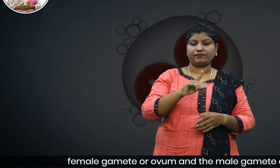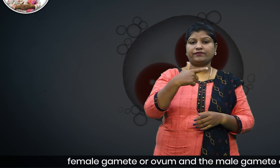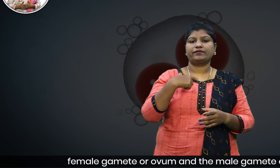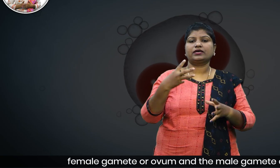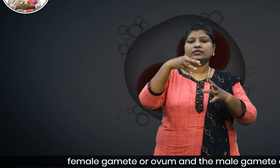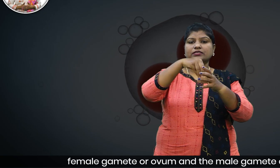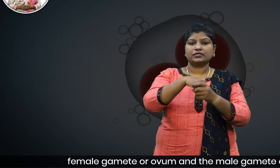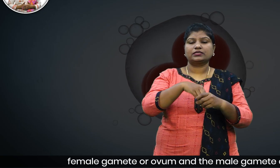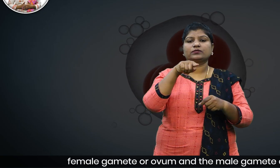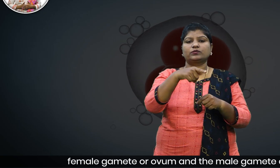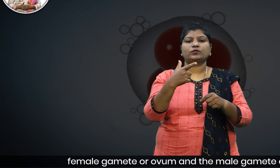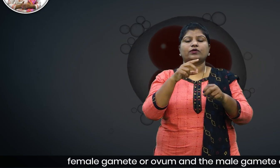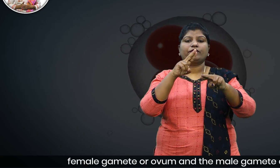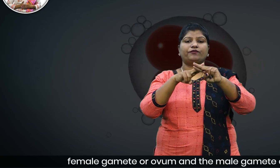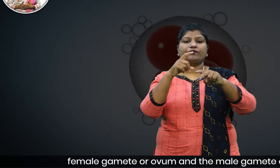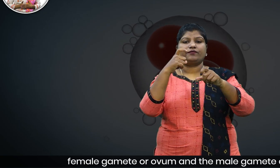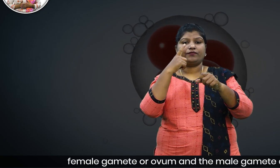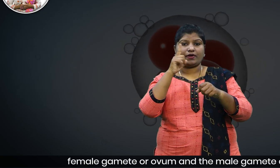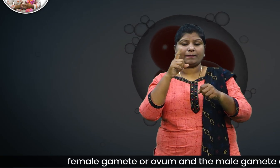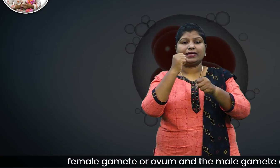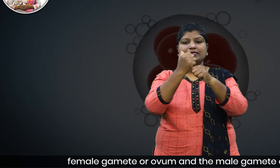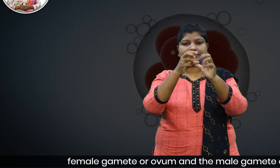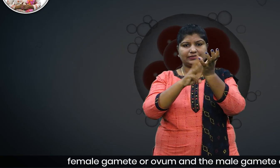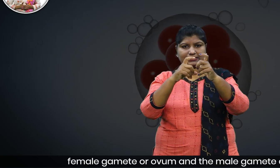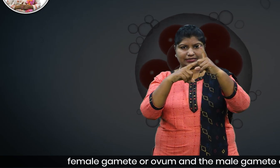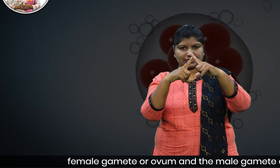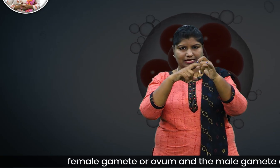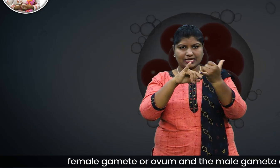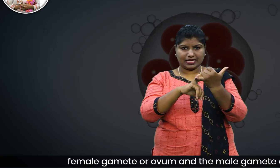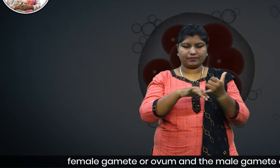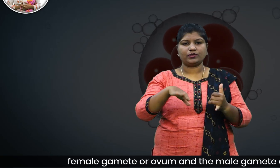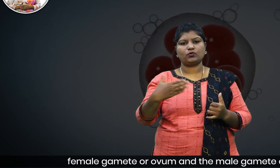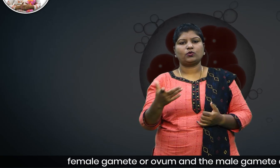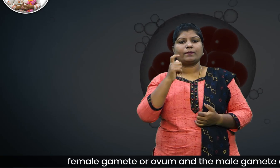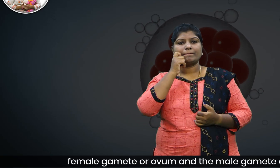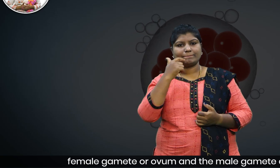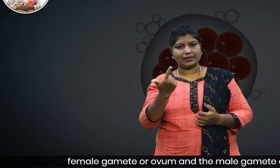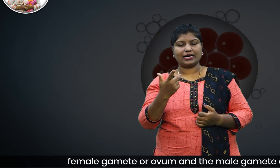gametes or ovum and the male gamete or the sperm.